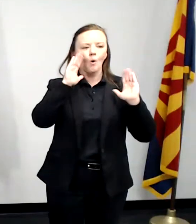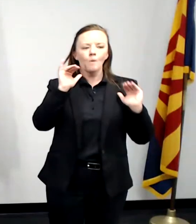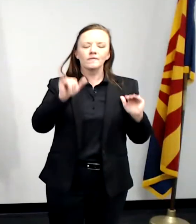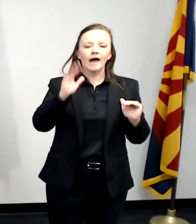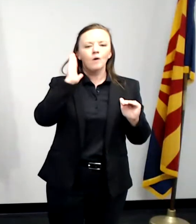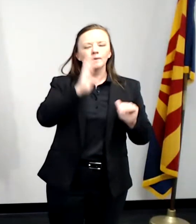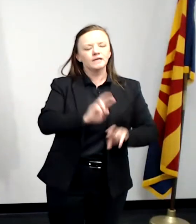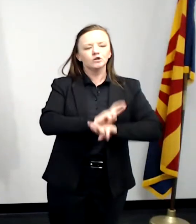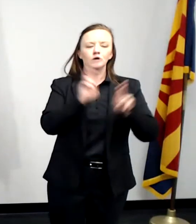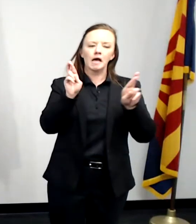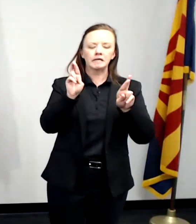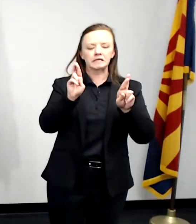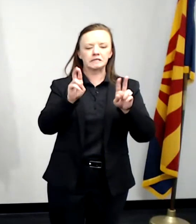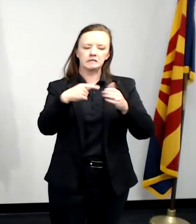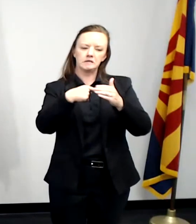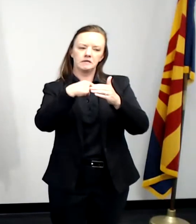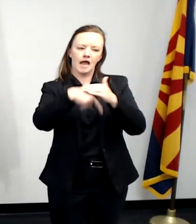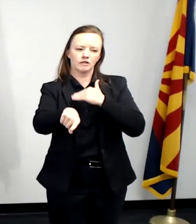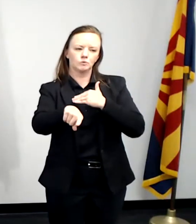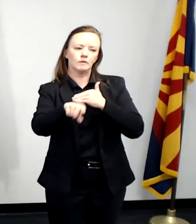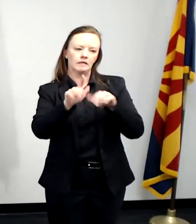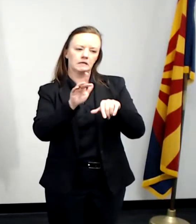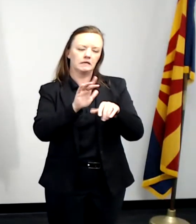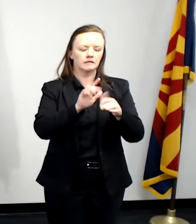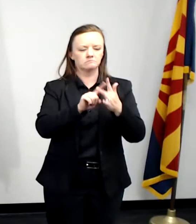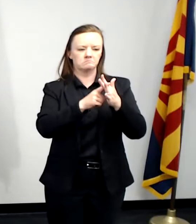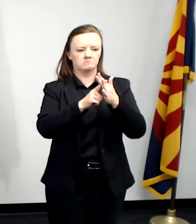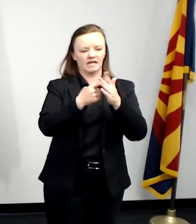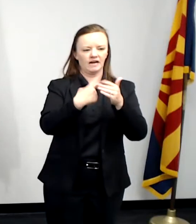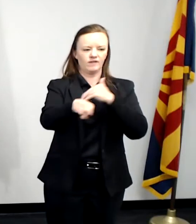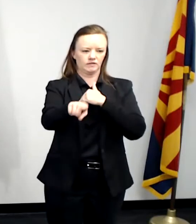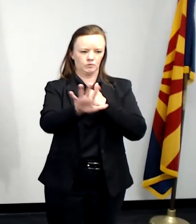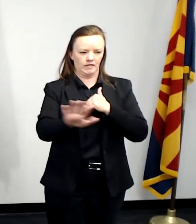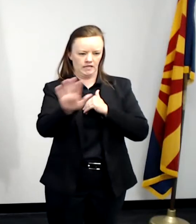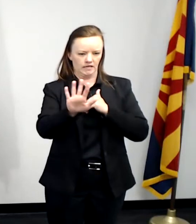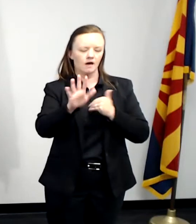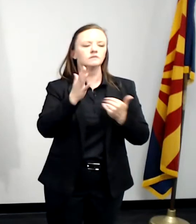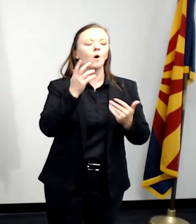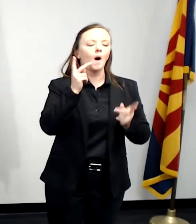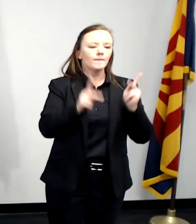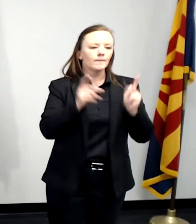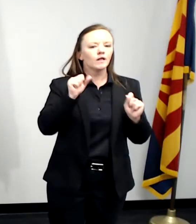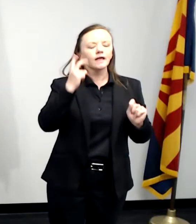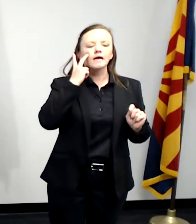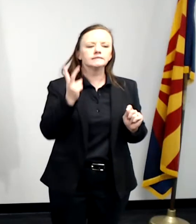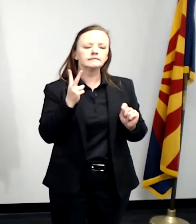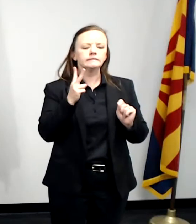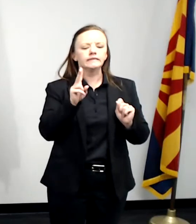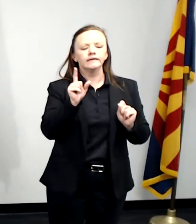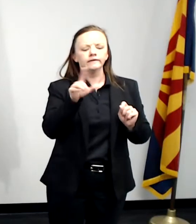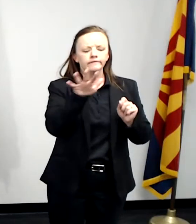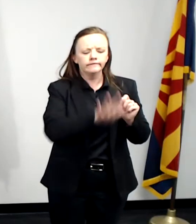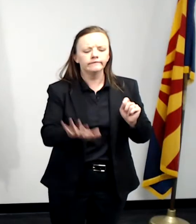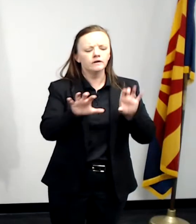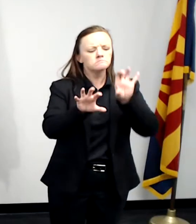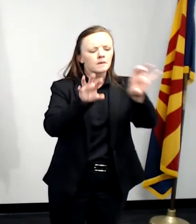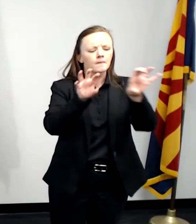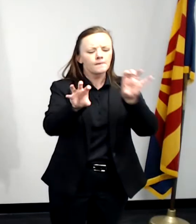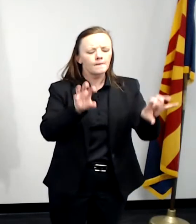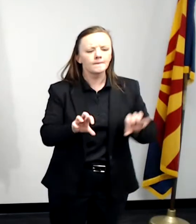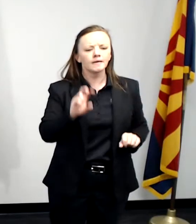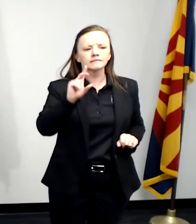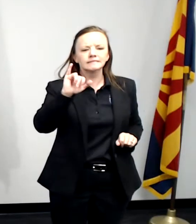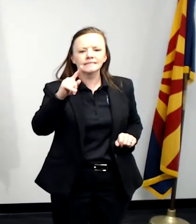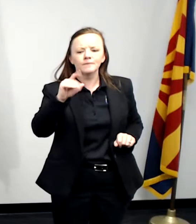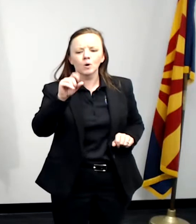by early next week, so that people can kind of see a geographic representation of where cases are. And the reason why we're able to do